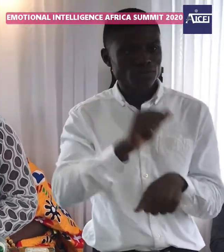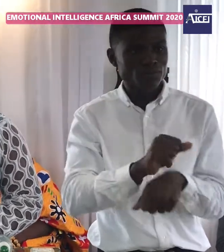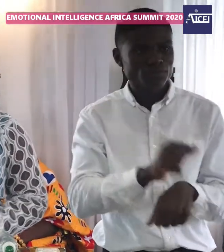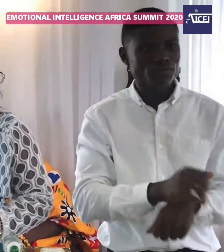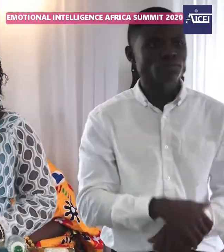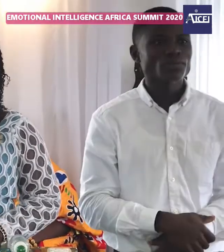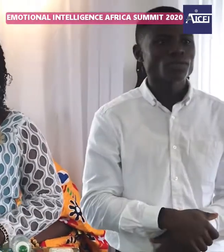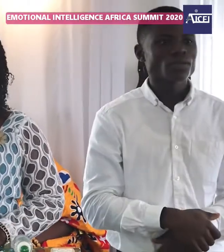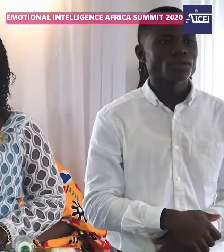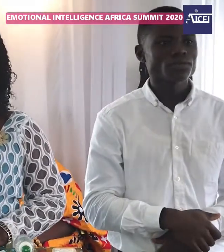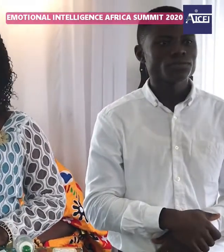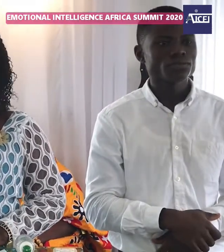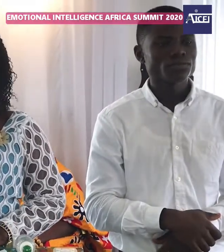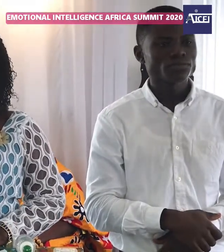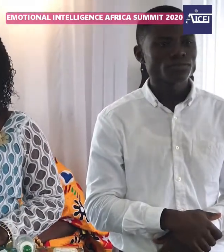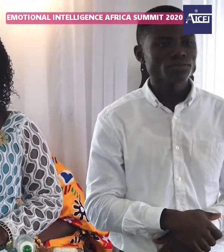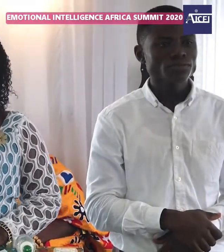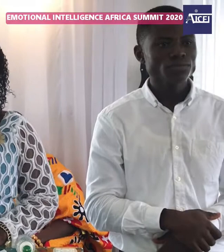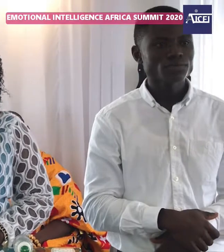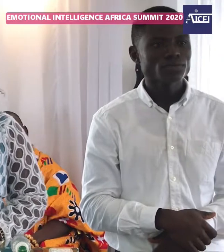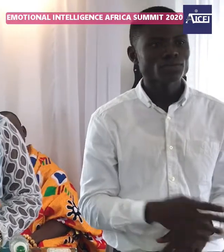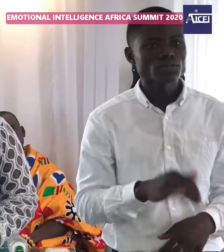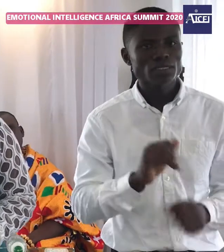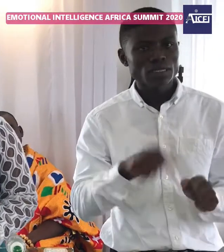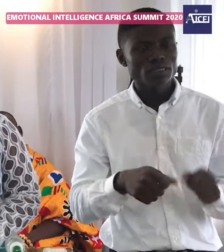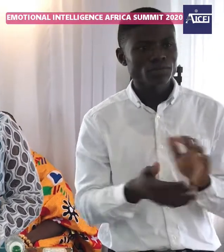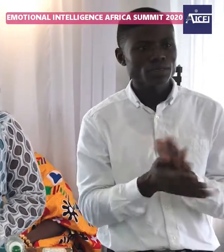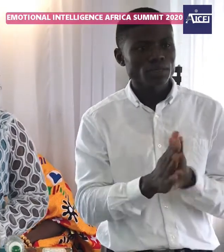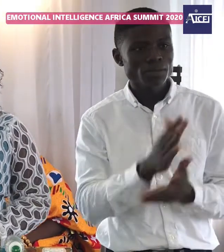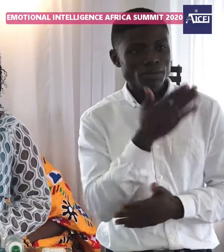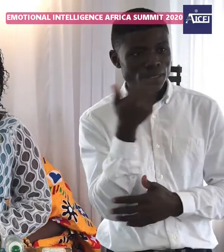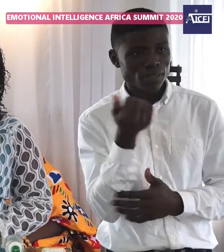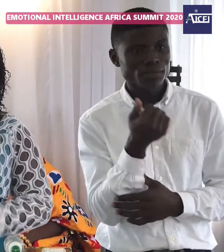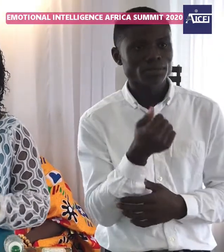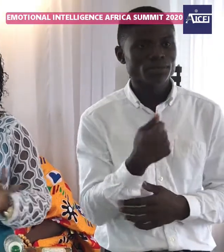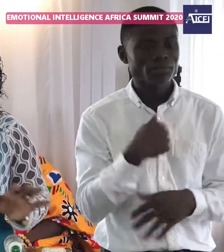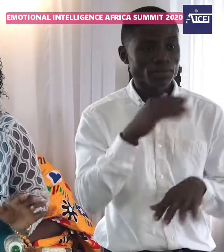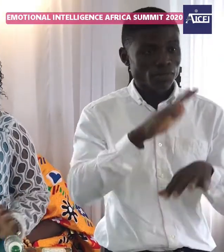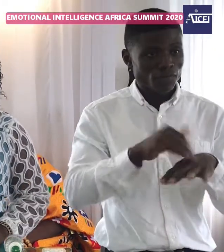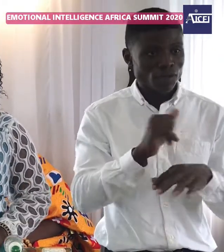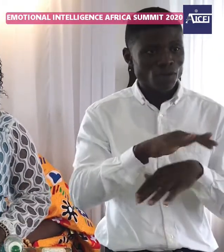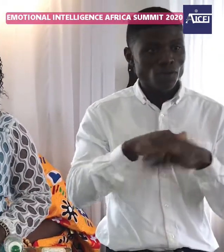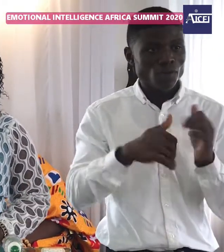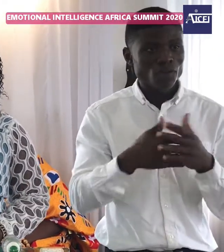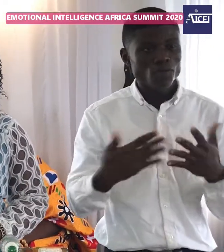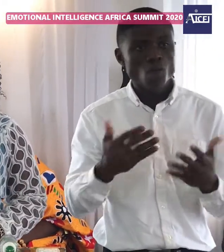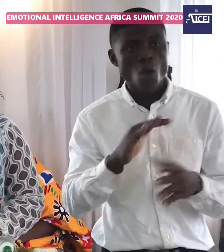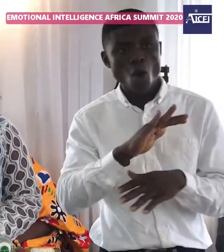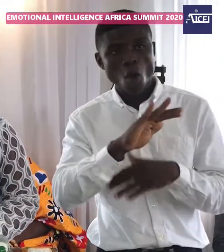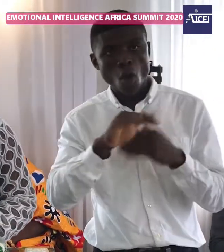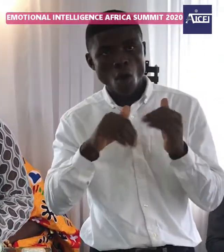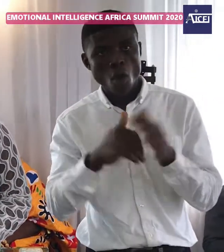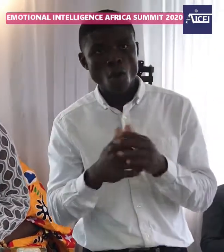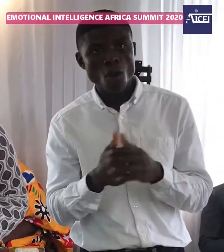life, which is adulthood and marriage. I call these stages all-inclusive